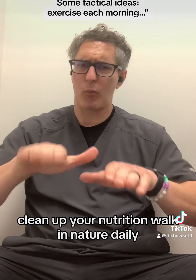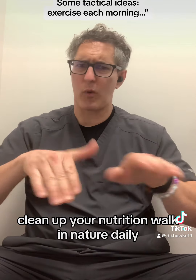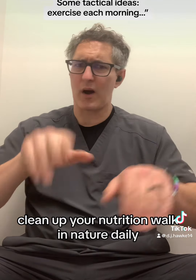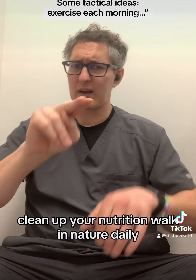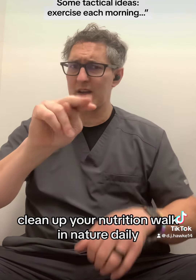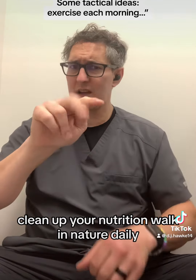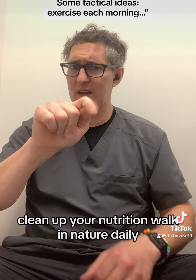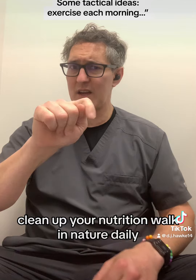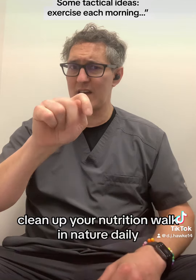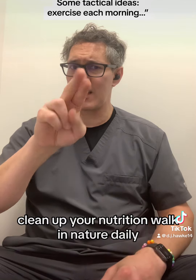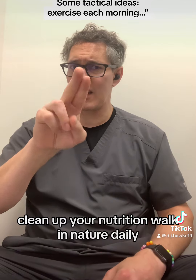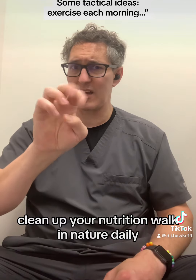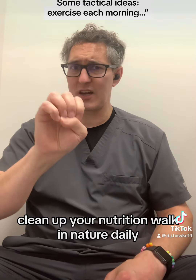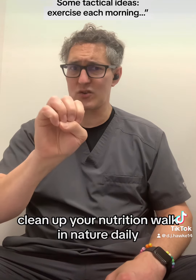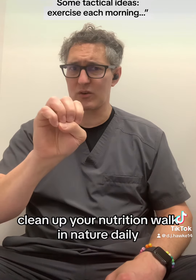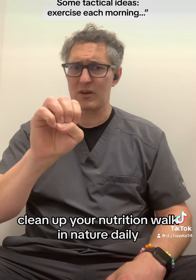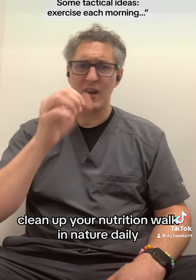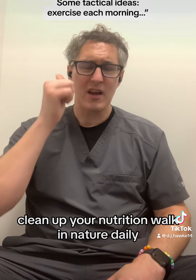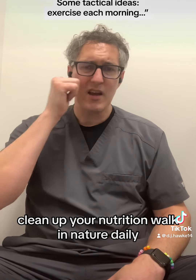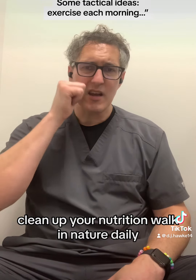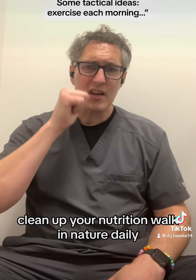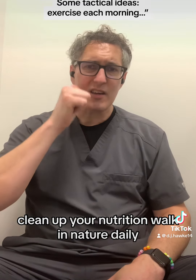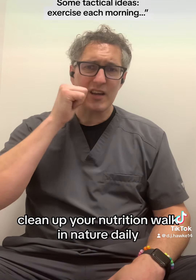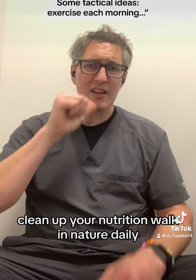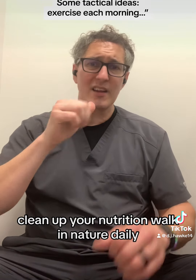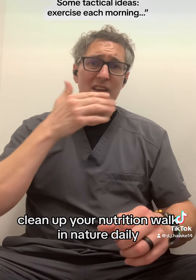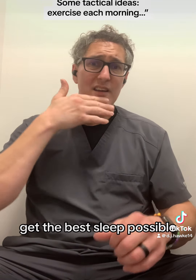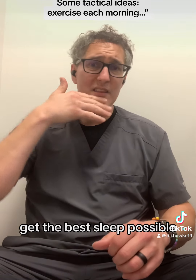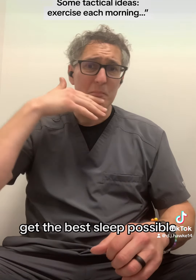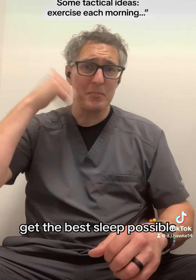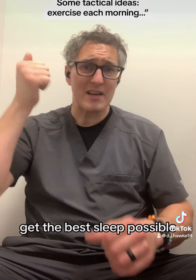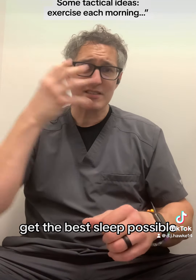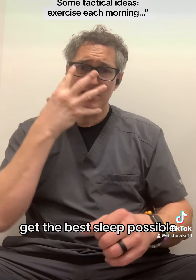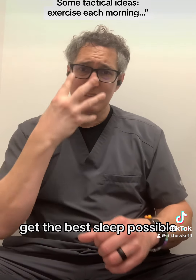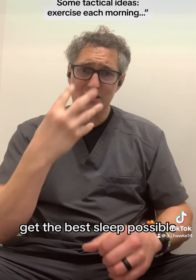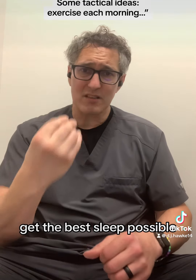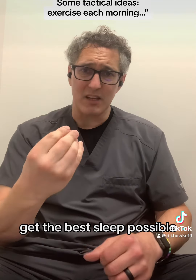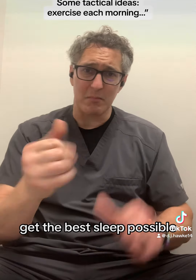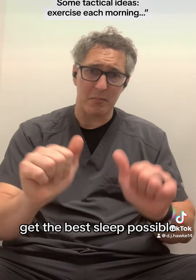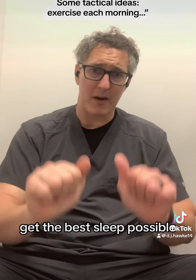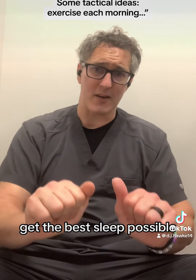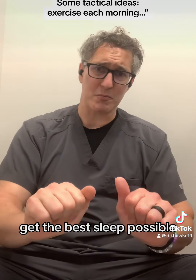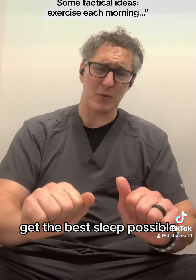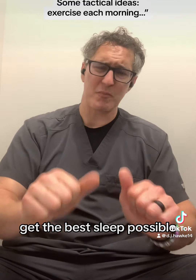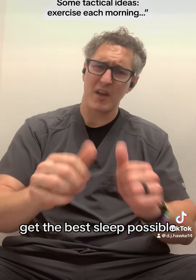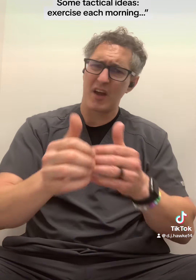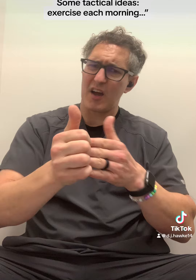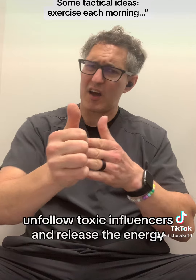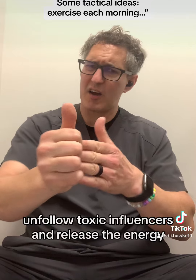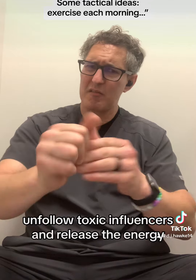Walk in nature. Daily, get the best sleep possible.